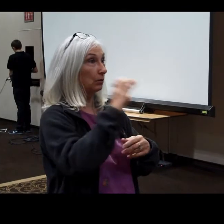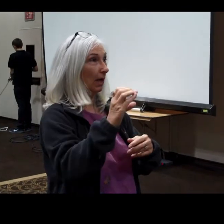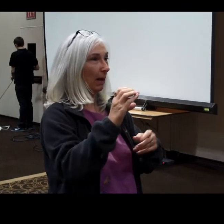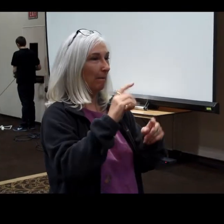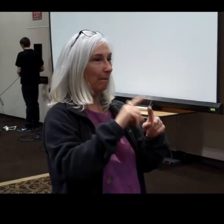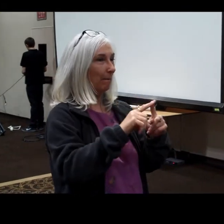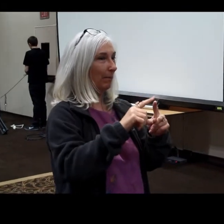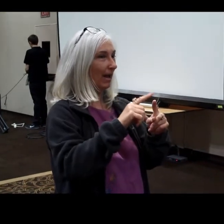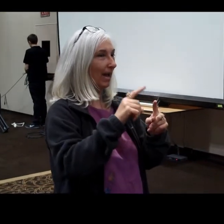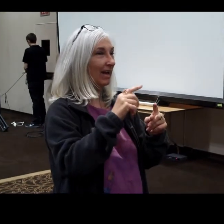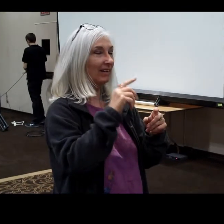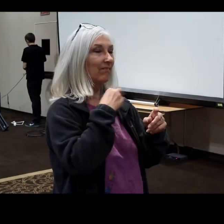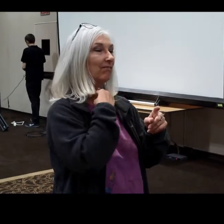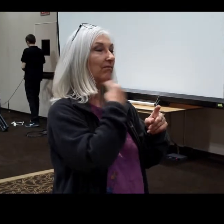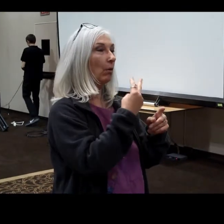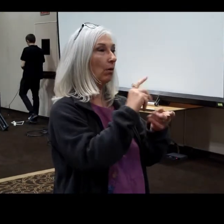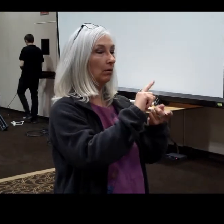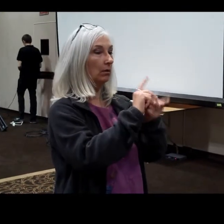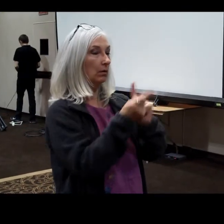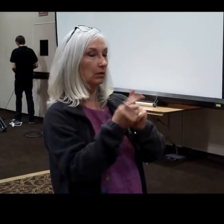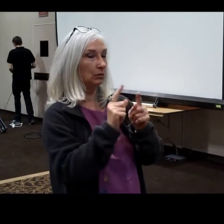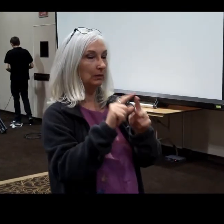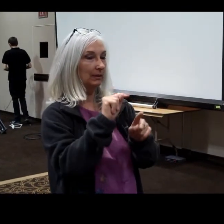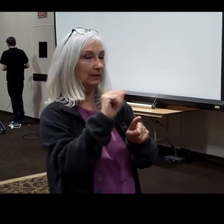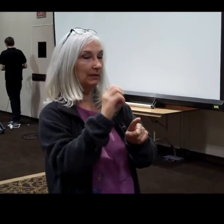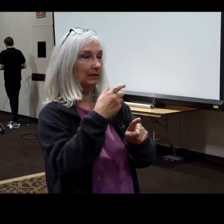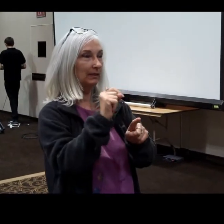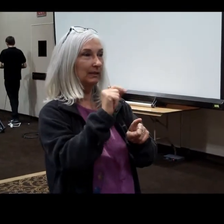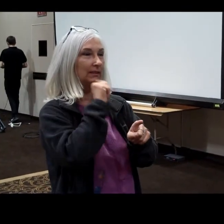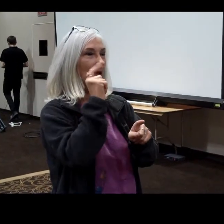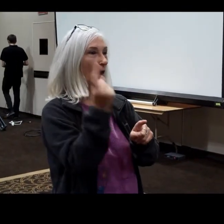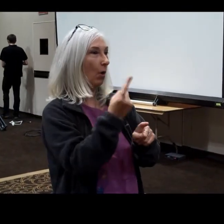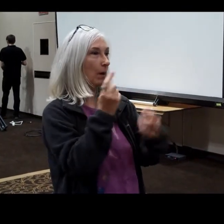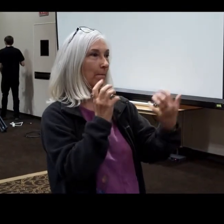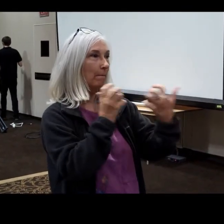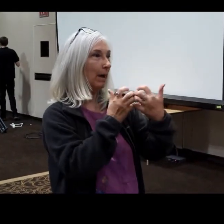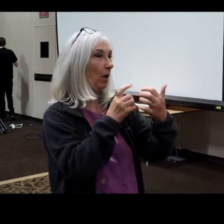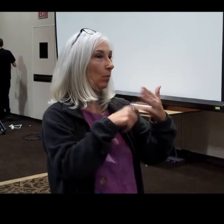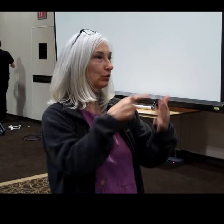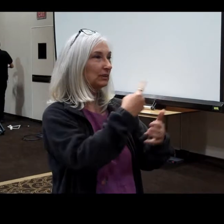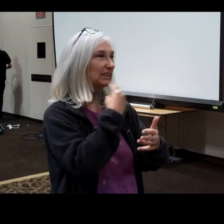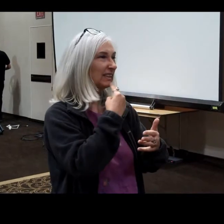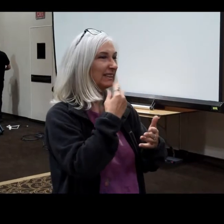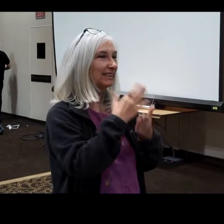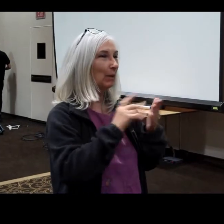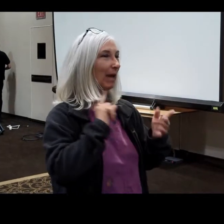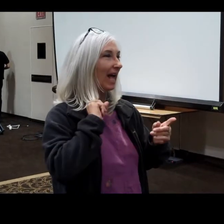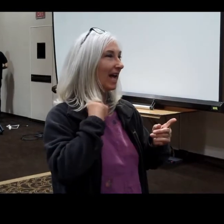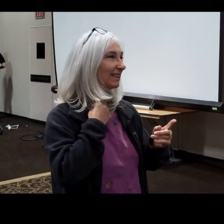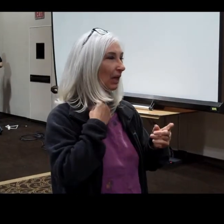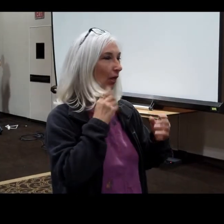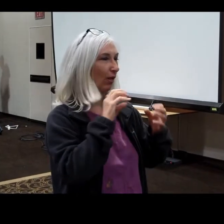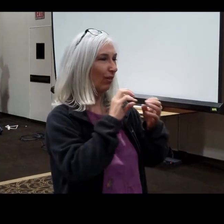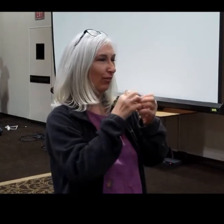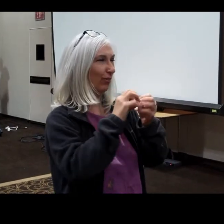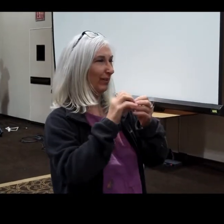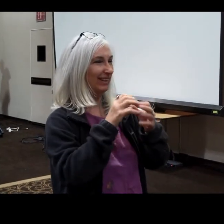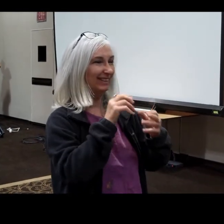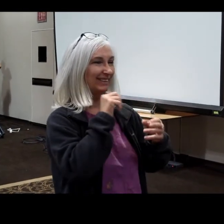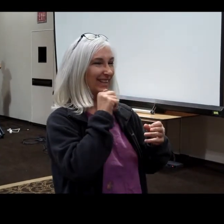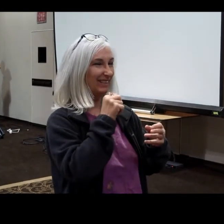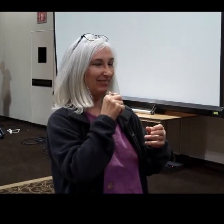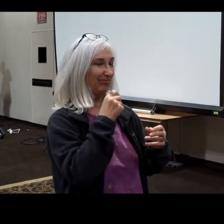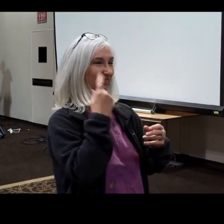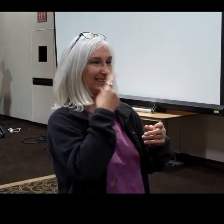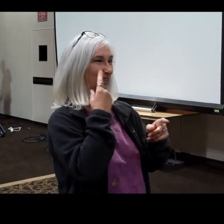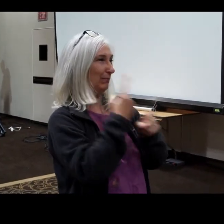we find videos on YouTube and they're closed caption, but apparently it's voice-to-text technology, and it doesn't always come out